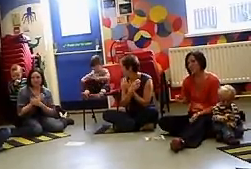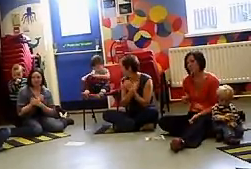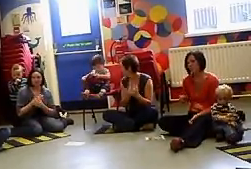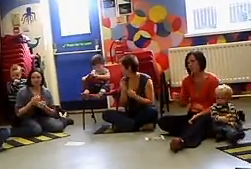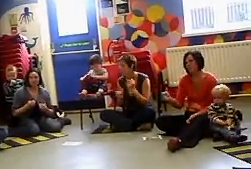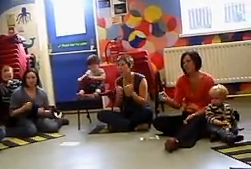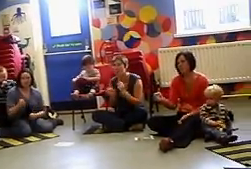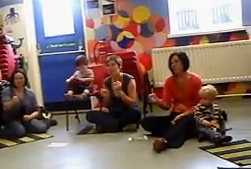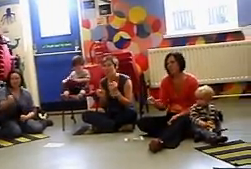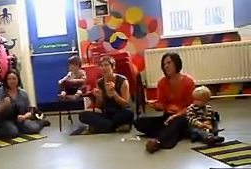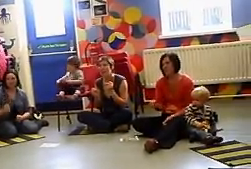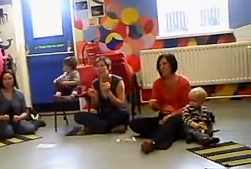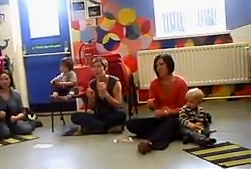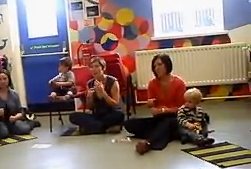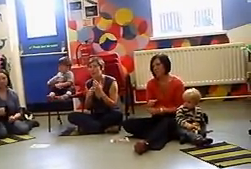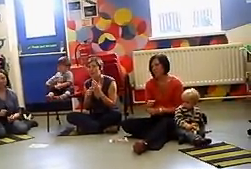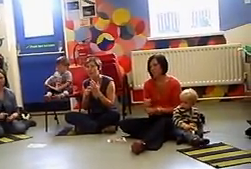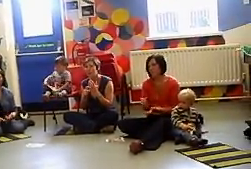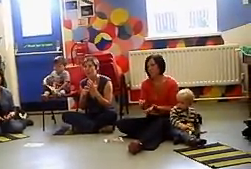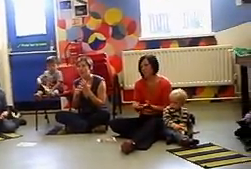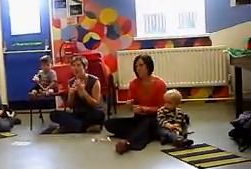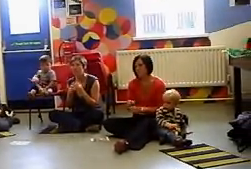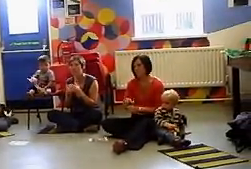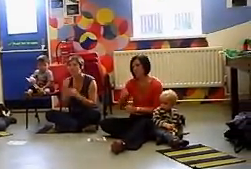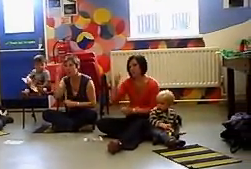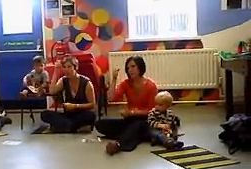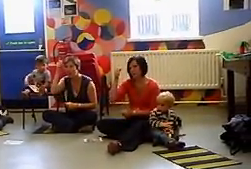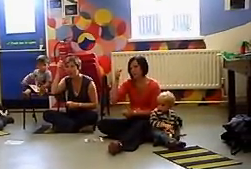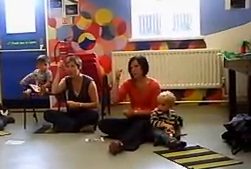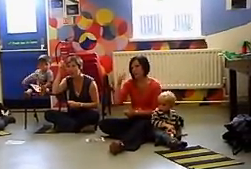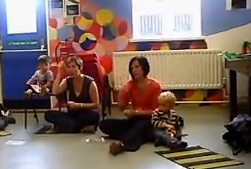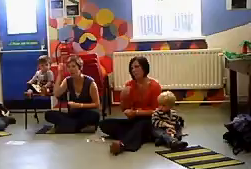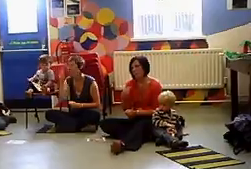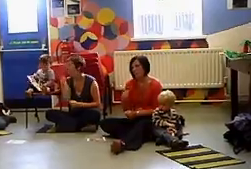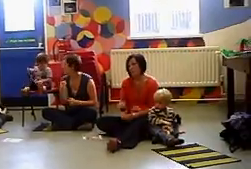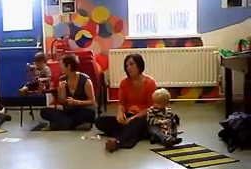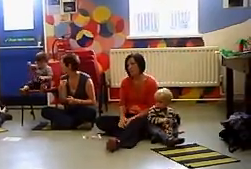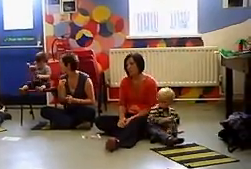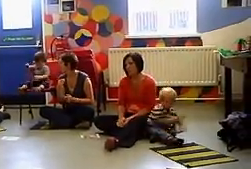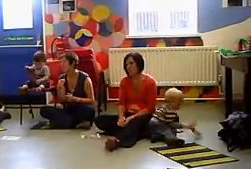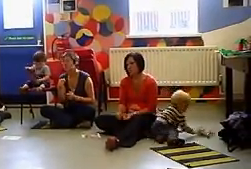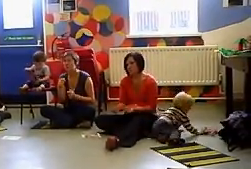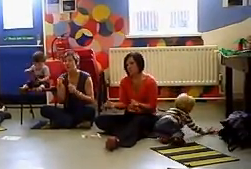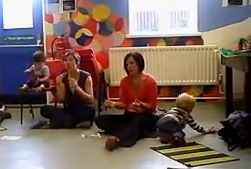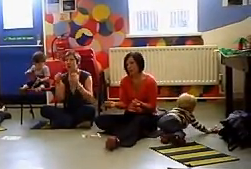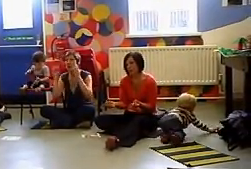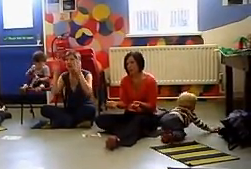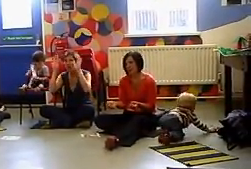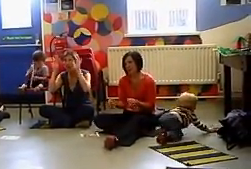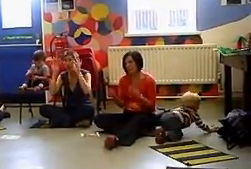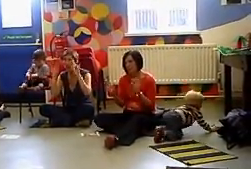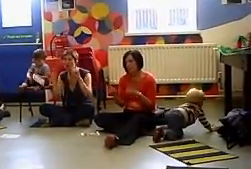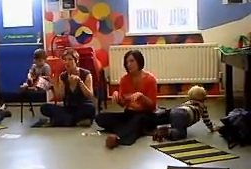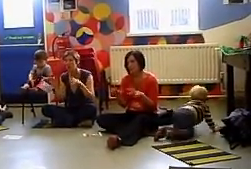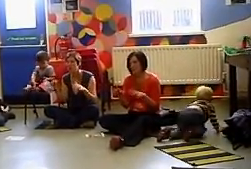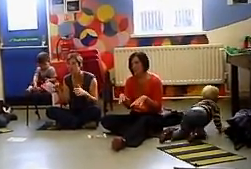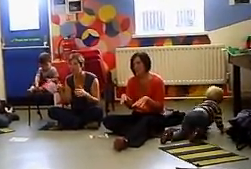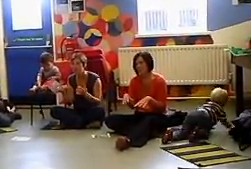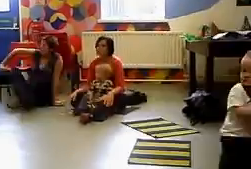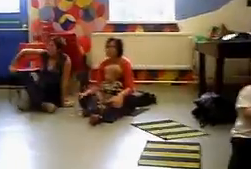portray Up or umbrella Keep the sky in the rain Is